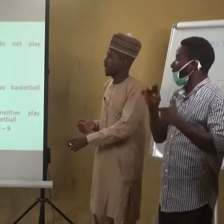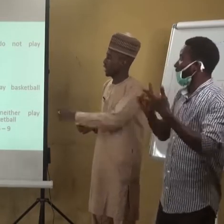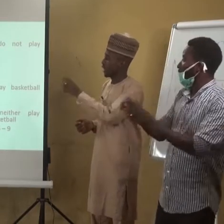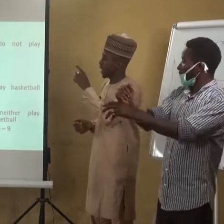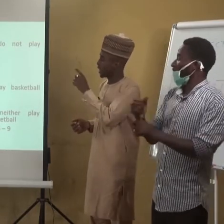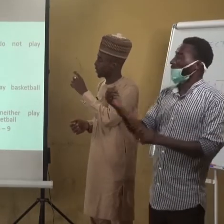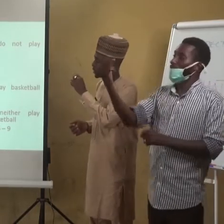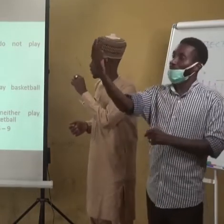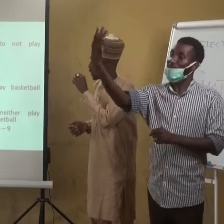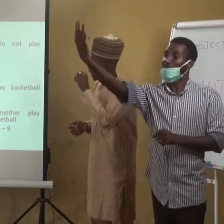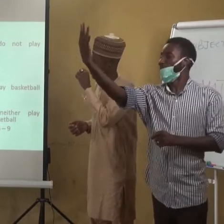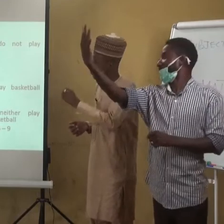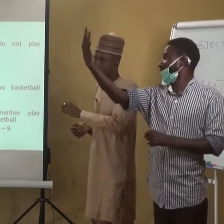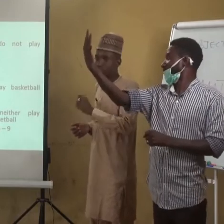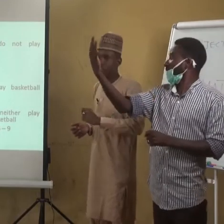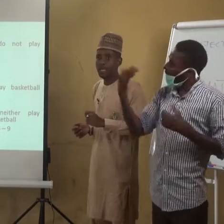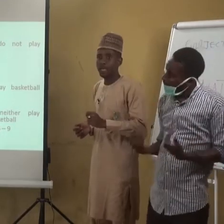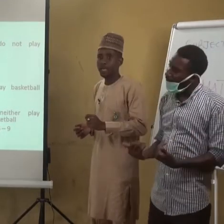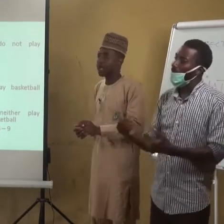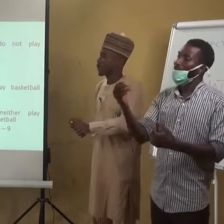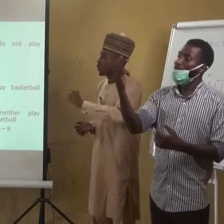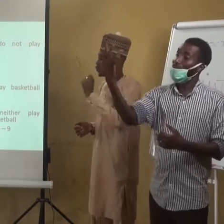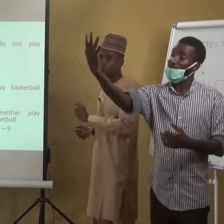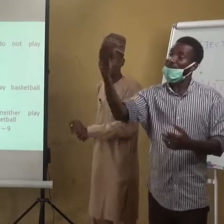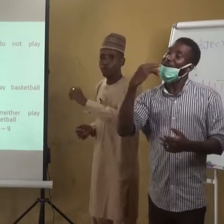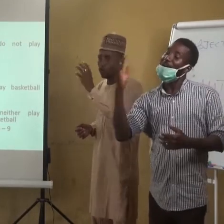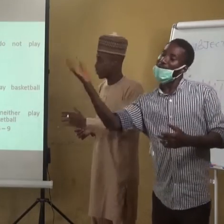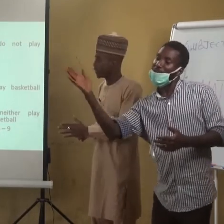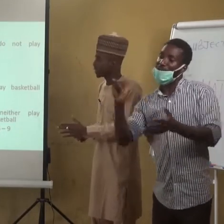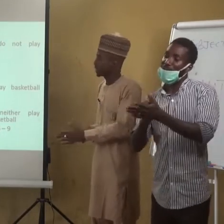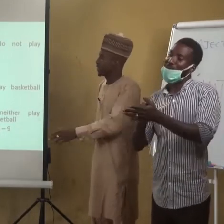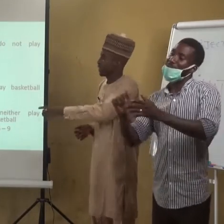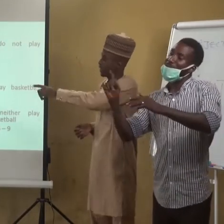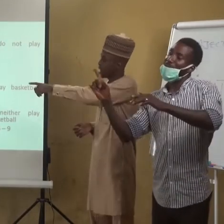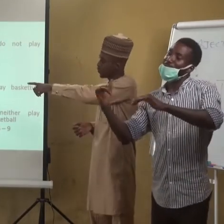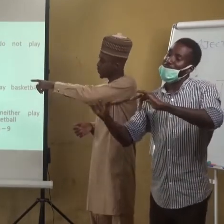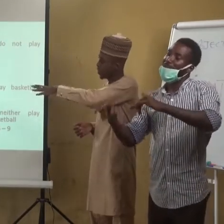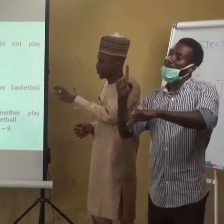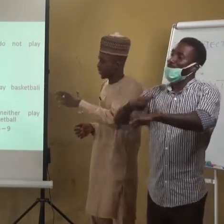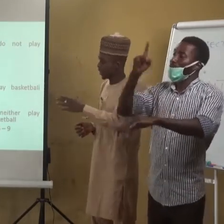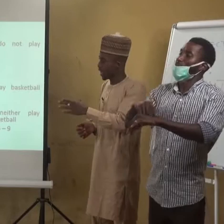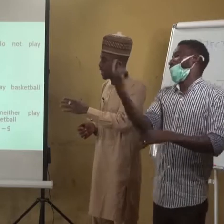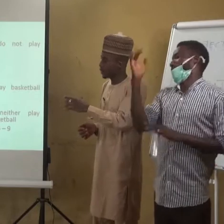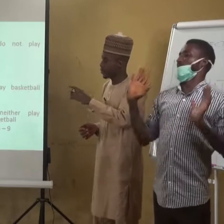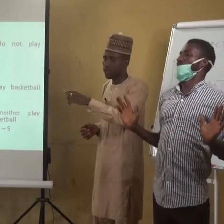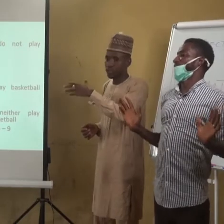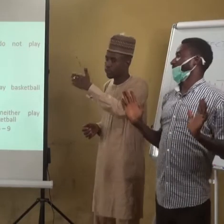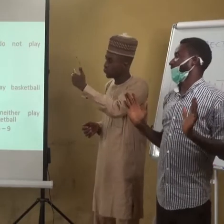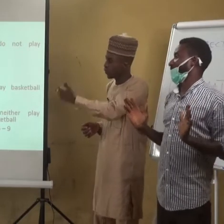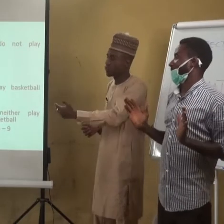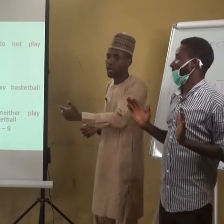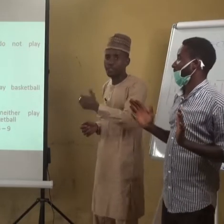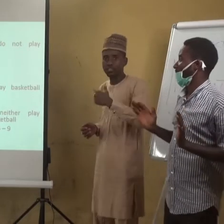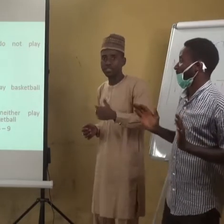25 are those that play football only. Therefore, the region there